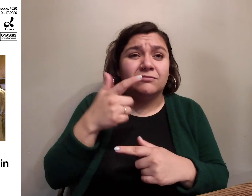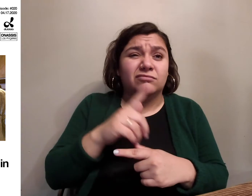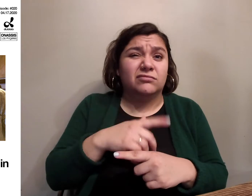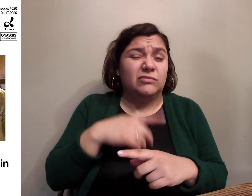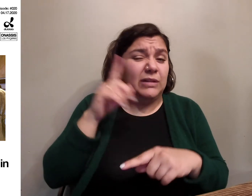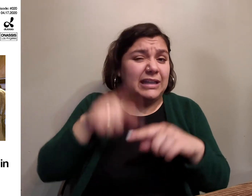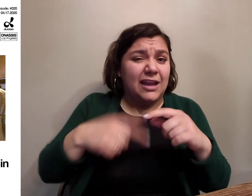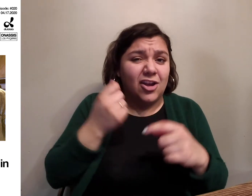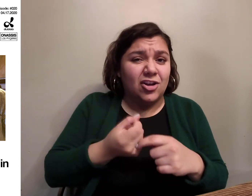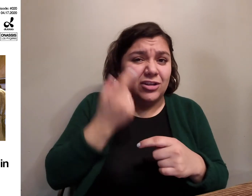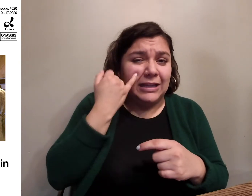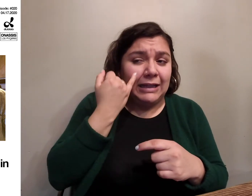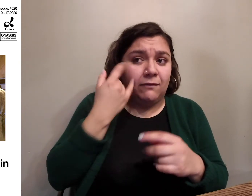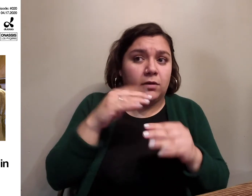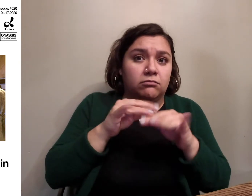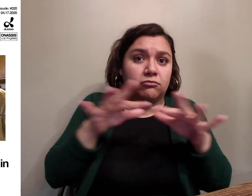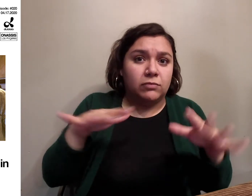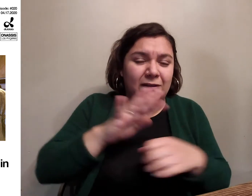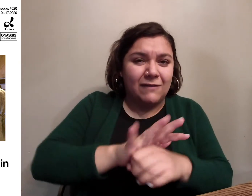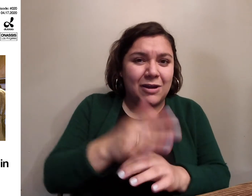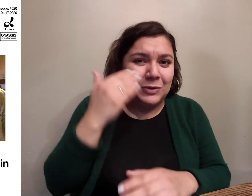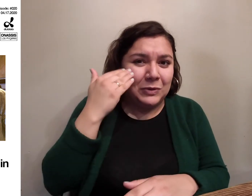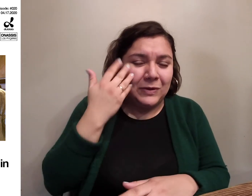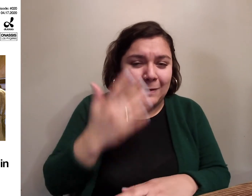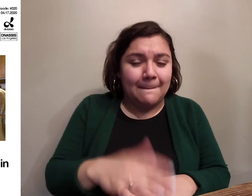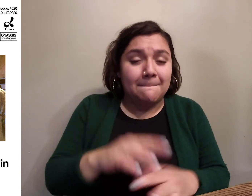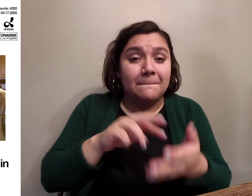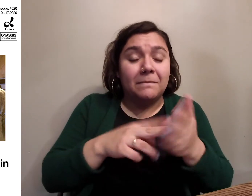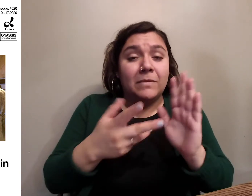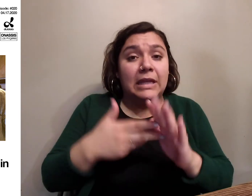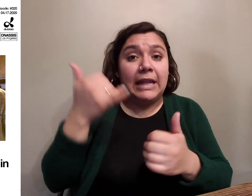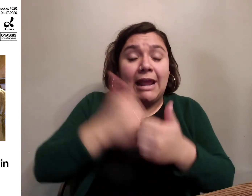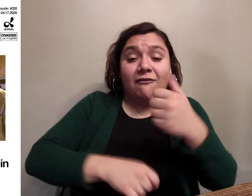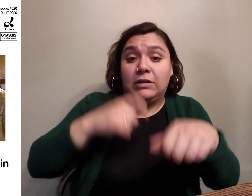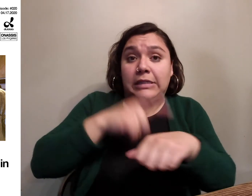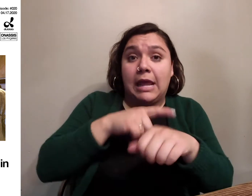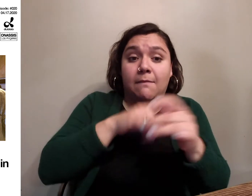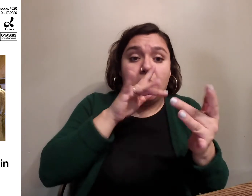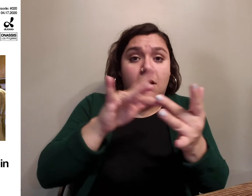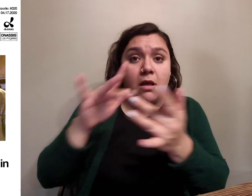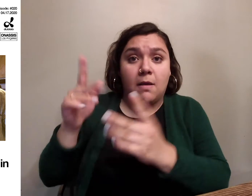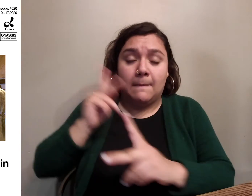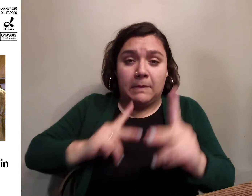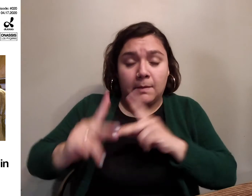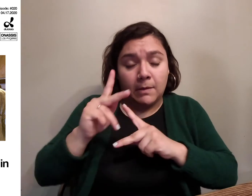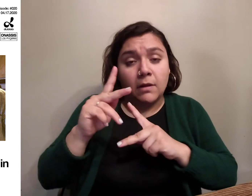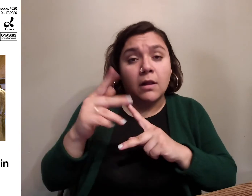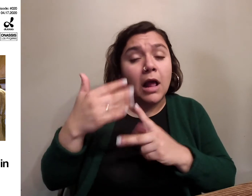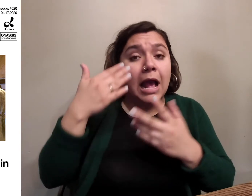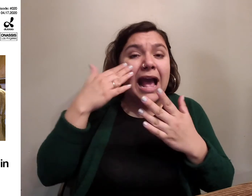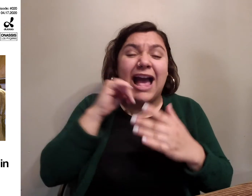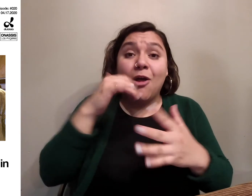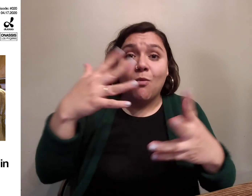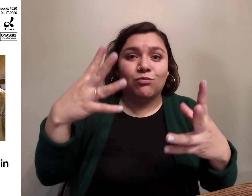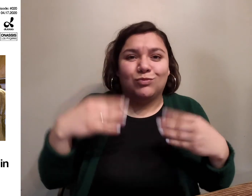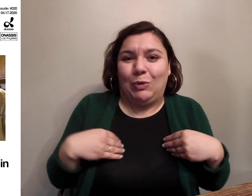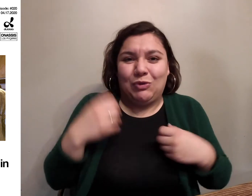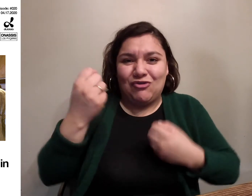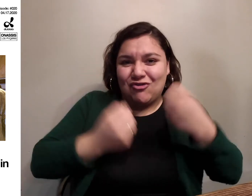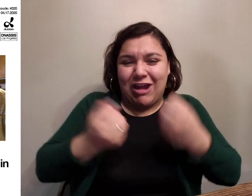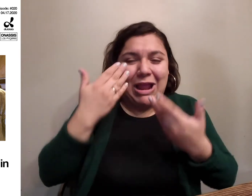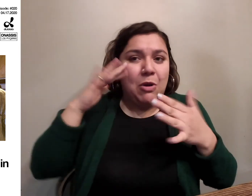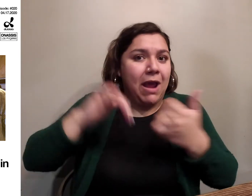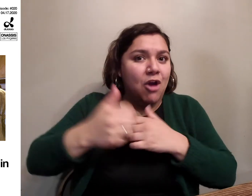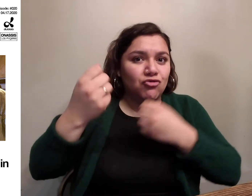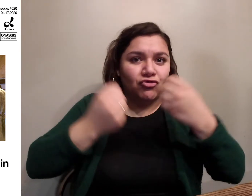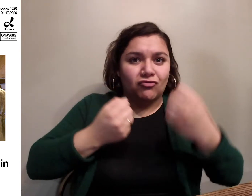right? And every point of contact that we have, so I don't own a car and I don't know how to drive. So my husband and I were thinking maybe